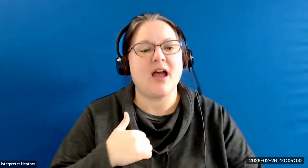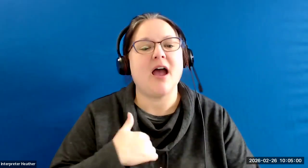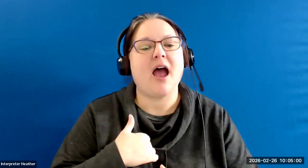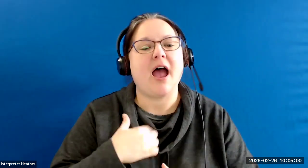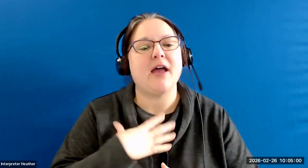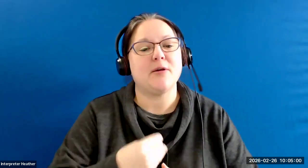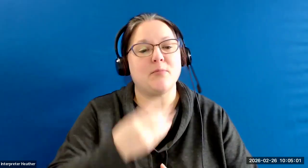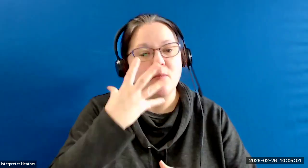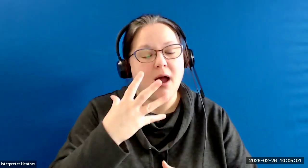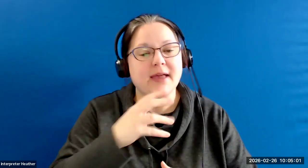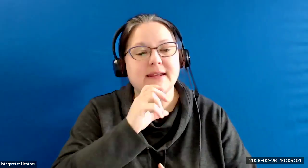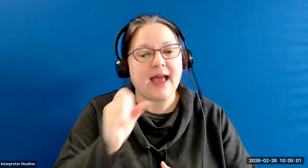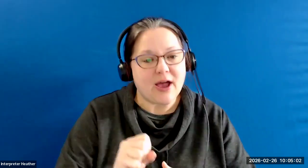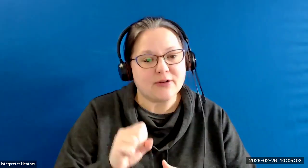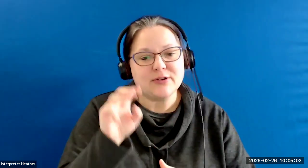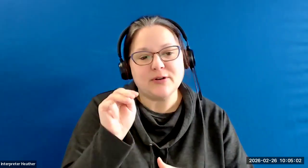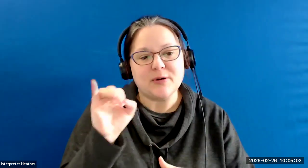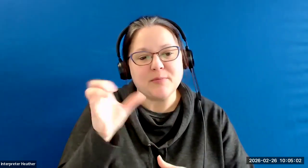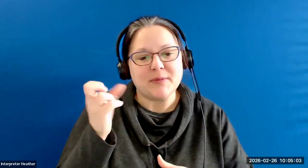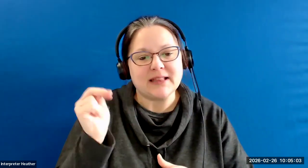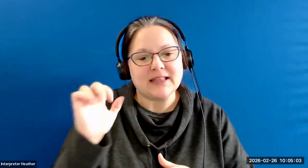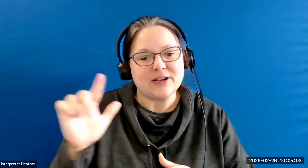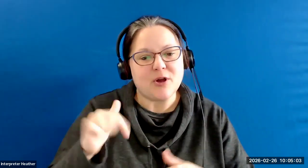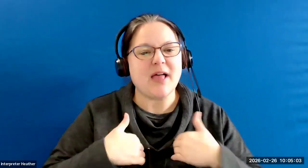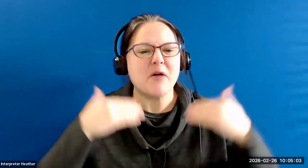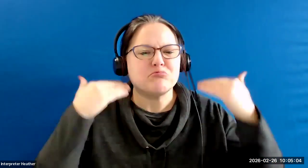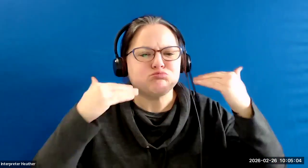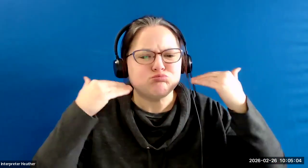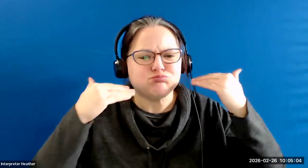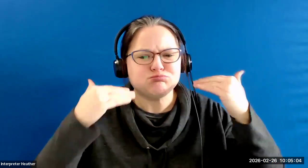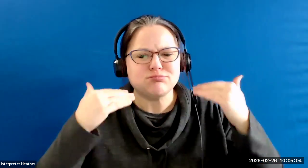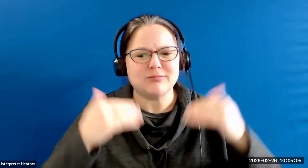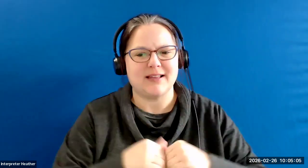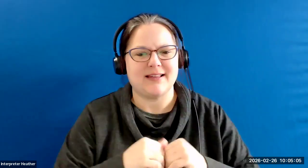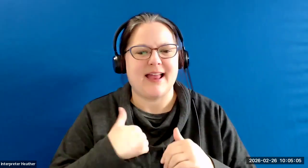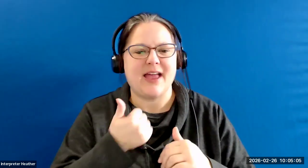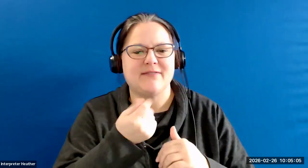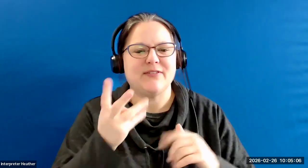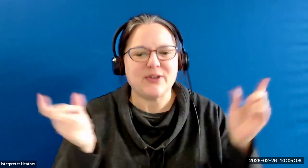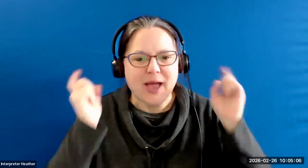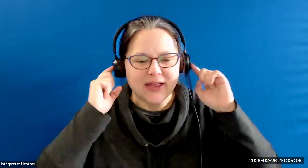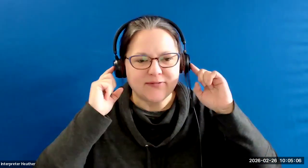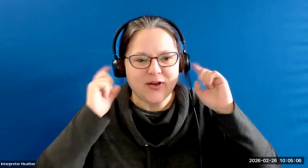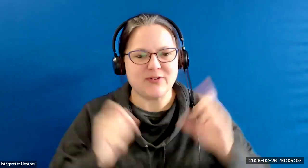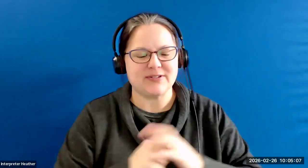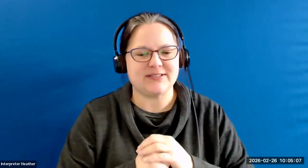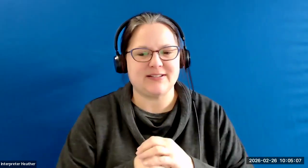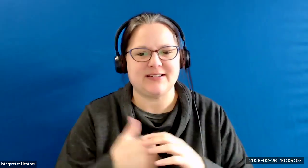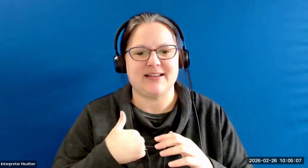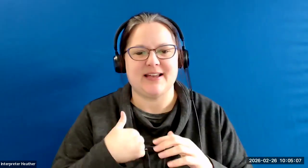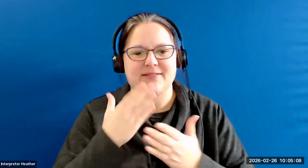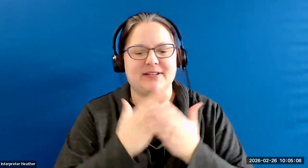with chin-length blue hair, wearing a couple pairs of headphones, and some silver